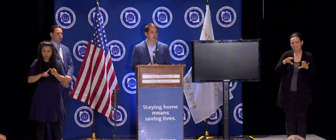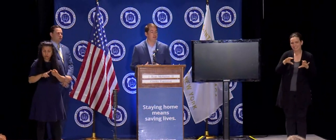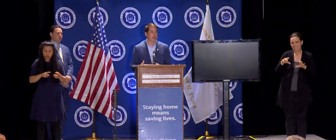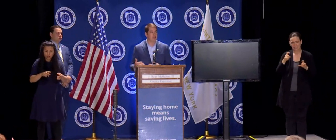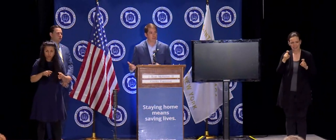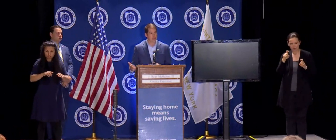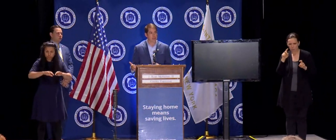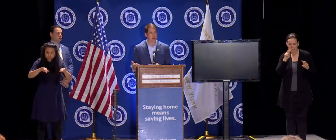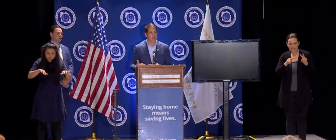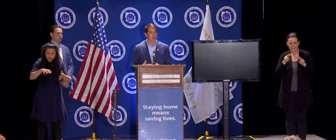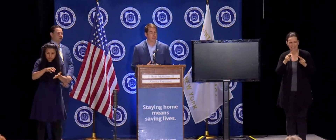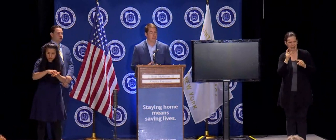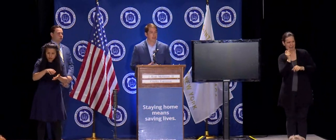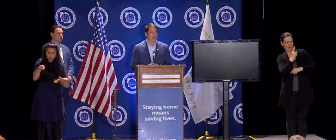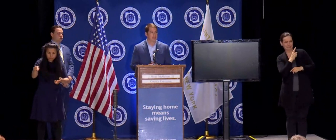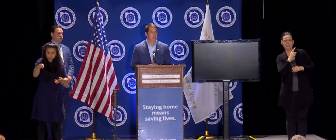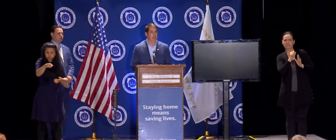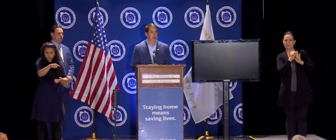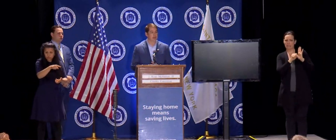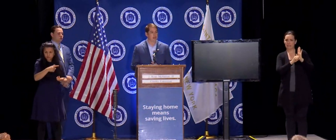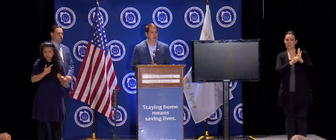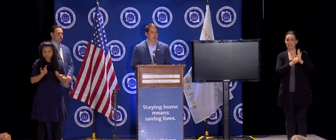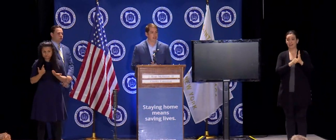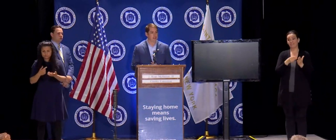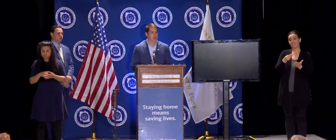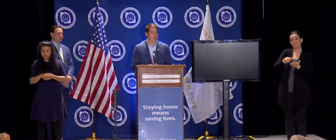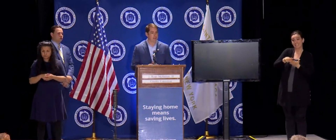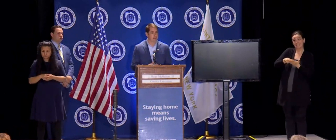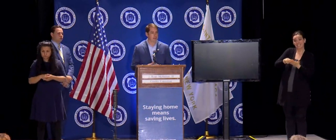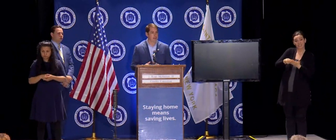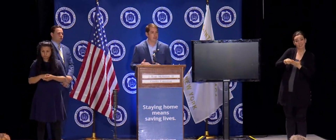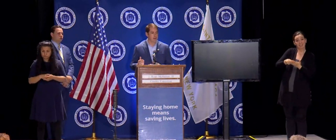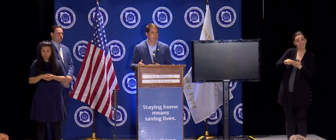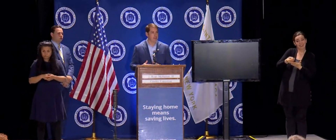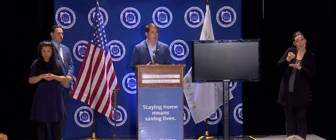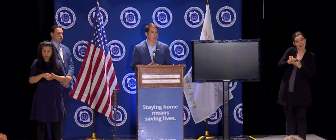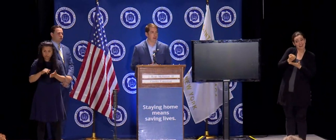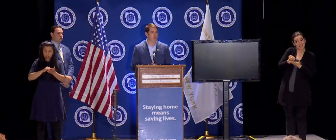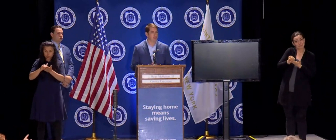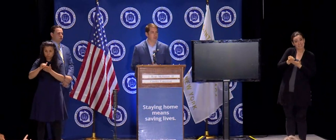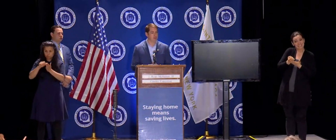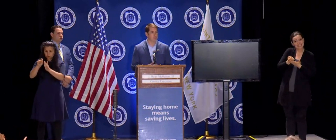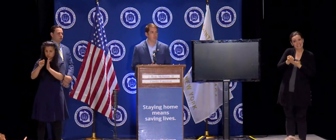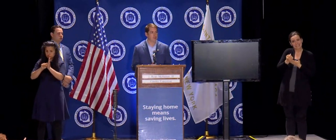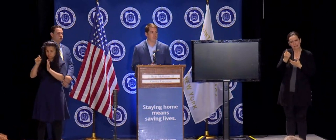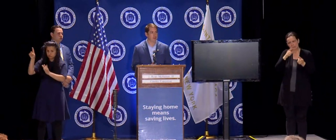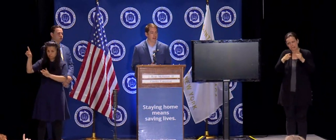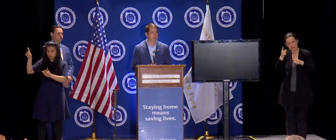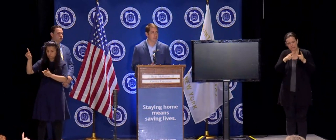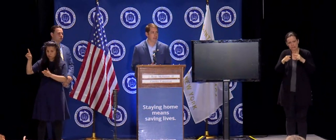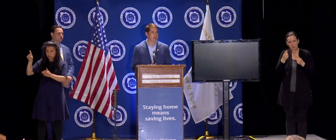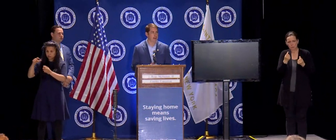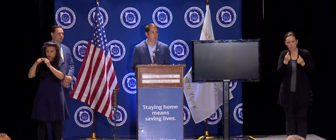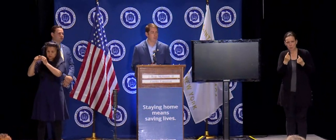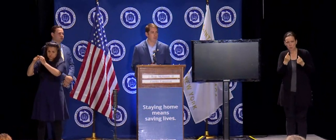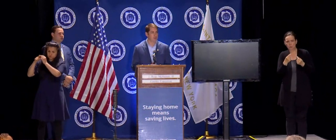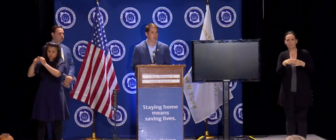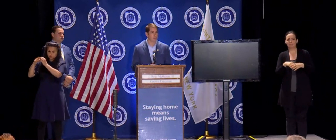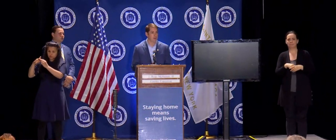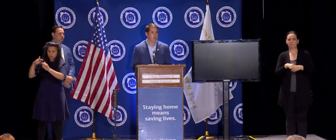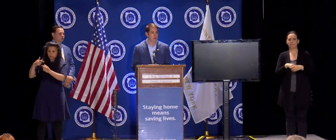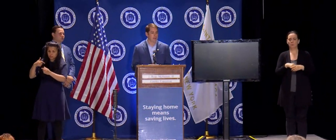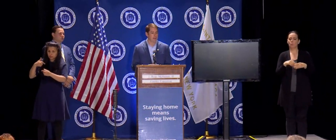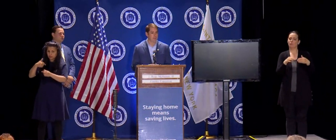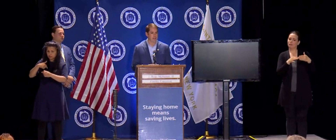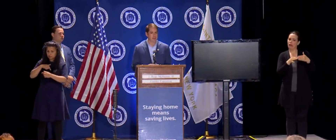but there's also the financial consideration. But the state has committed to getting back to us with further guidance on pools.